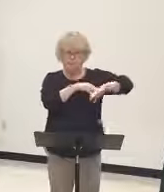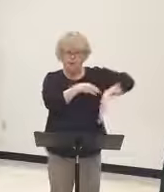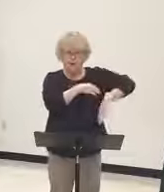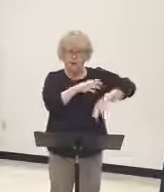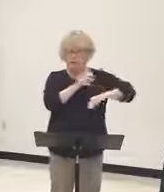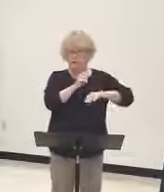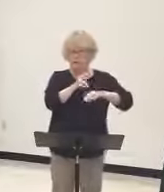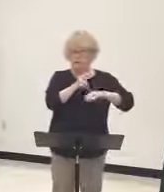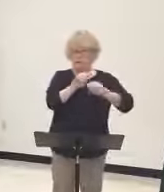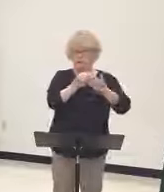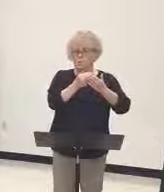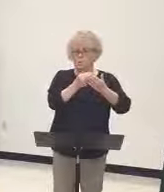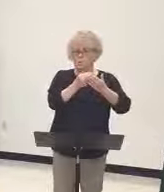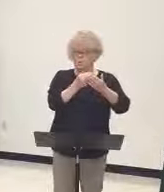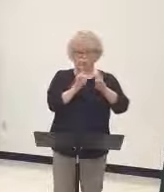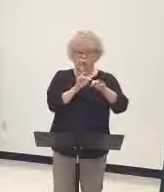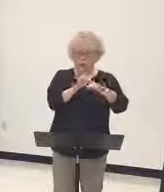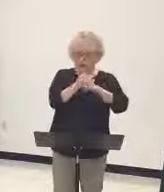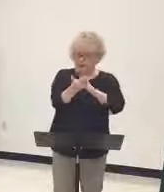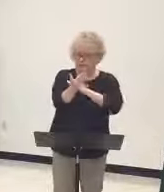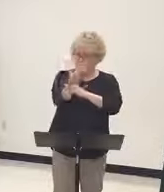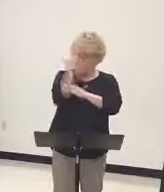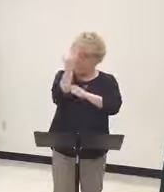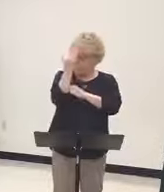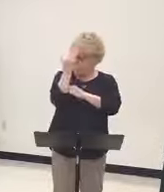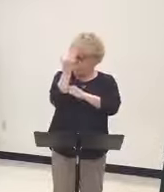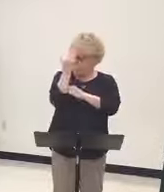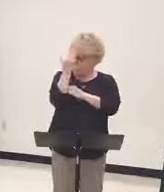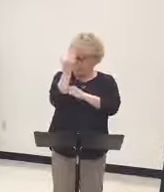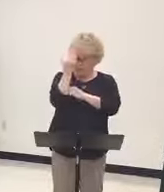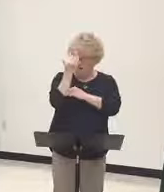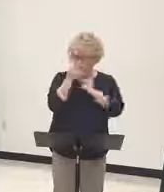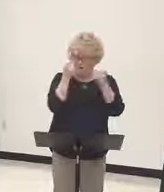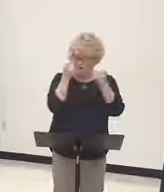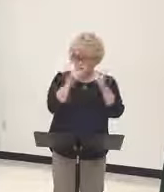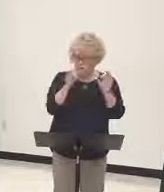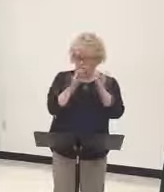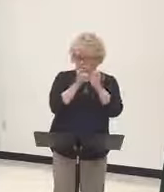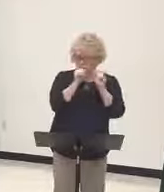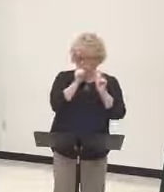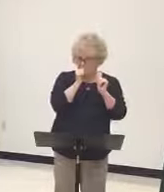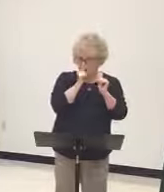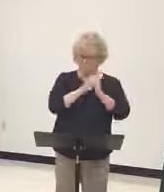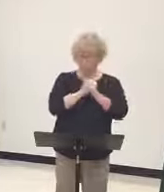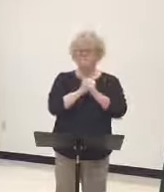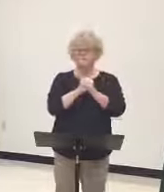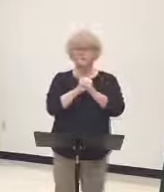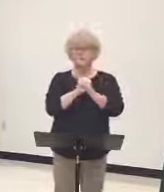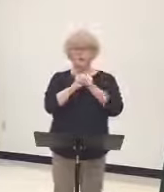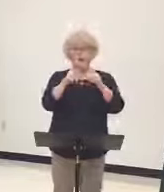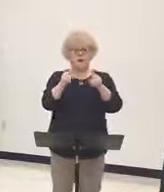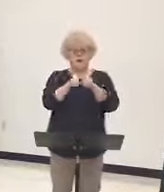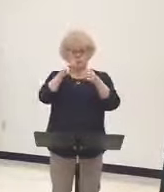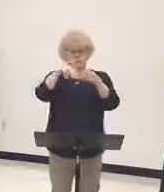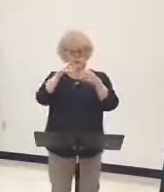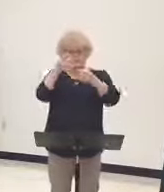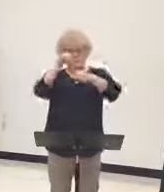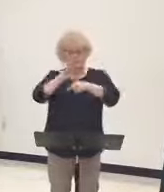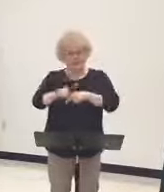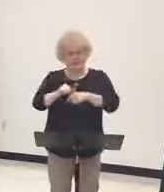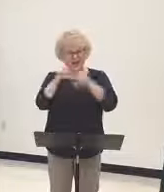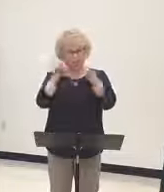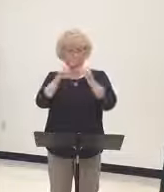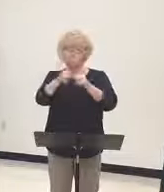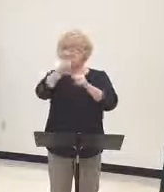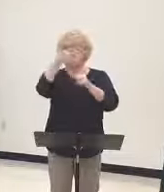even before the awakening alarm, their clandestine Mass. And as I read about that and so